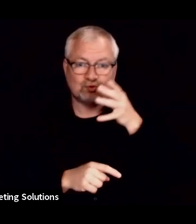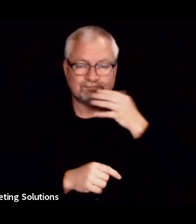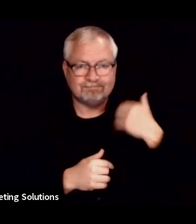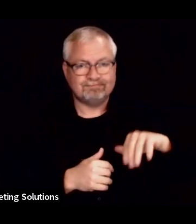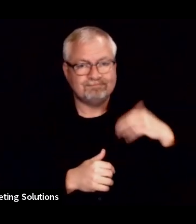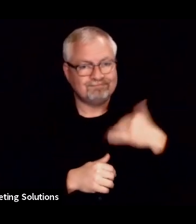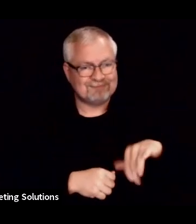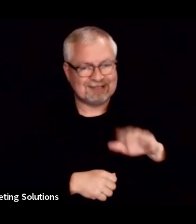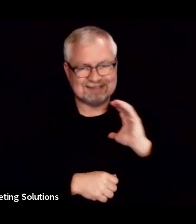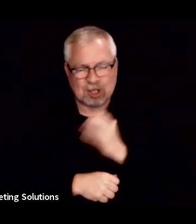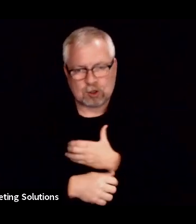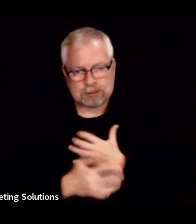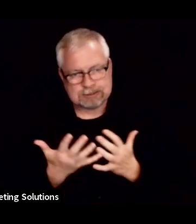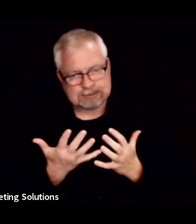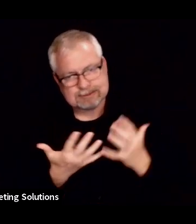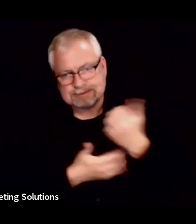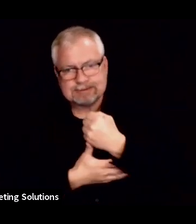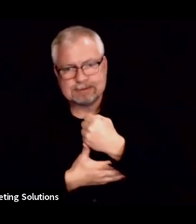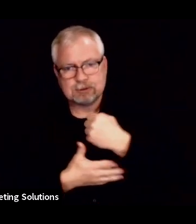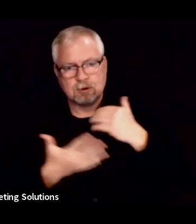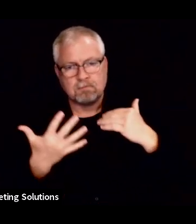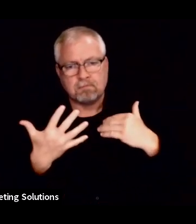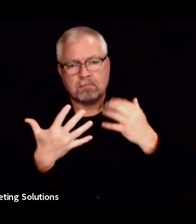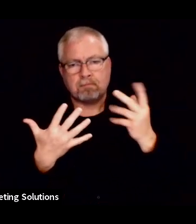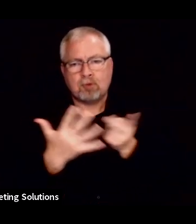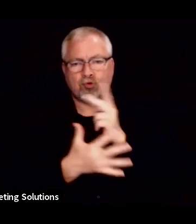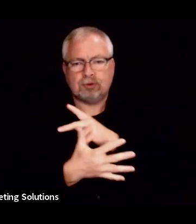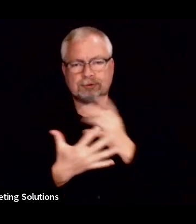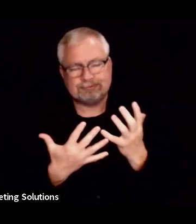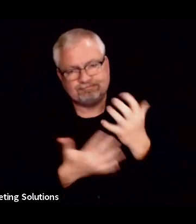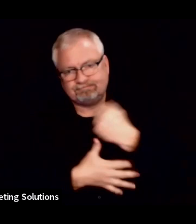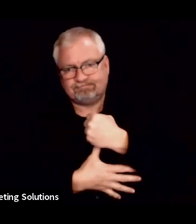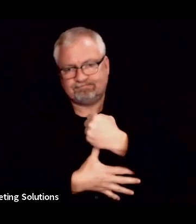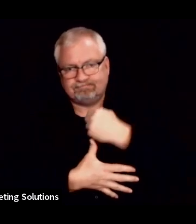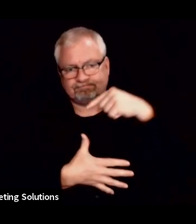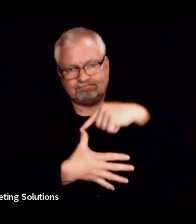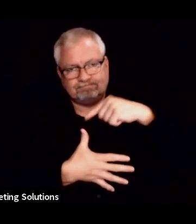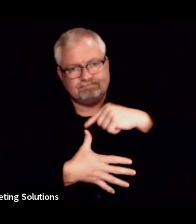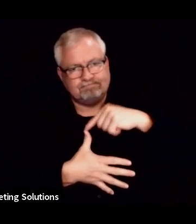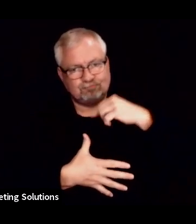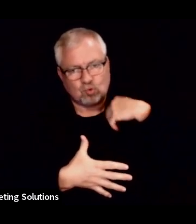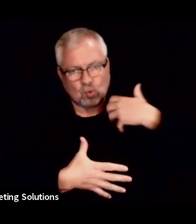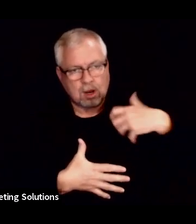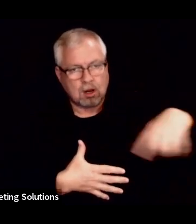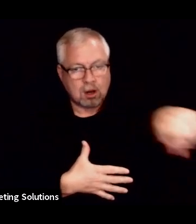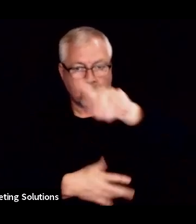First, to make sure that people understand that the criteria for testing has